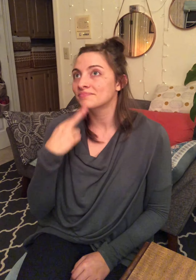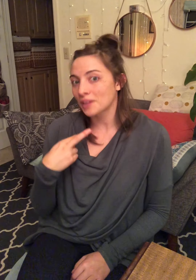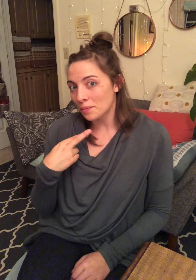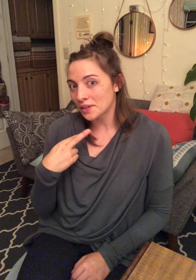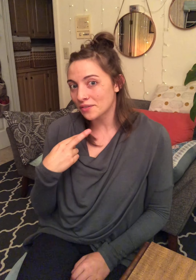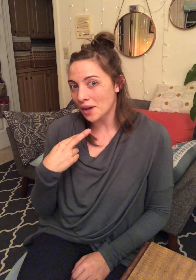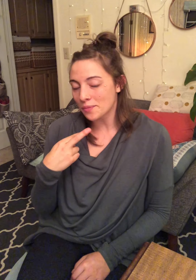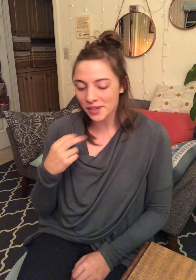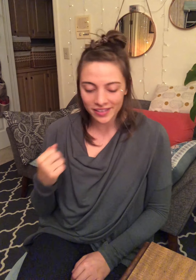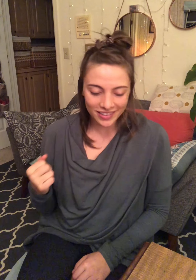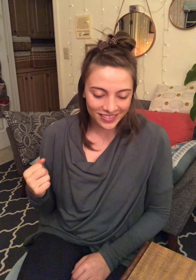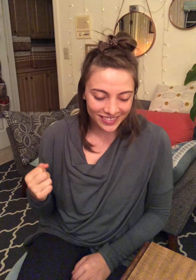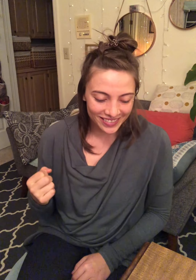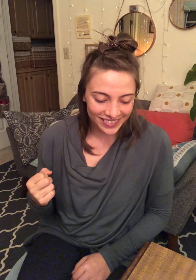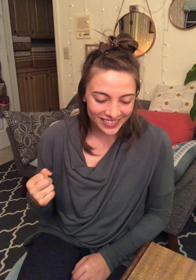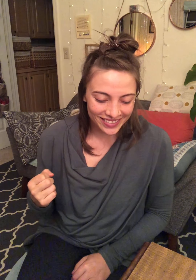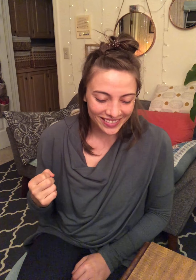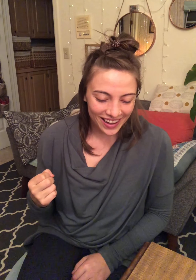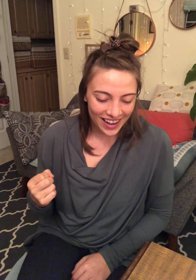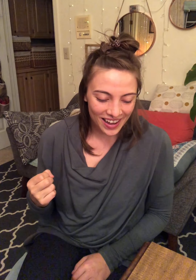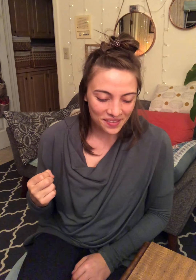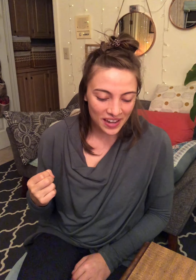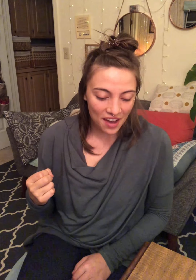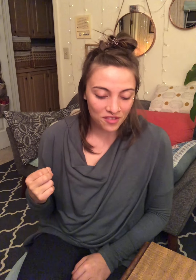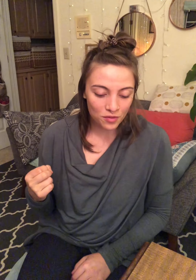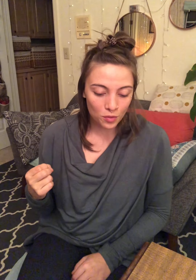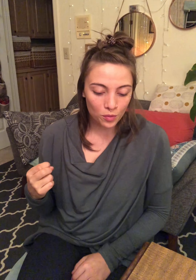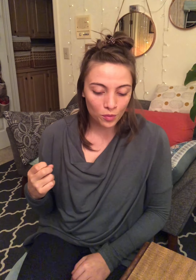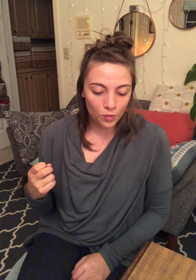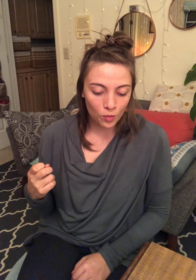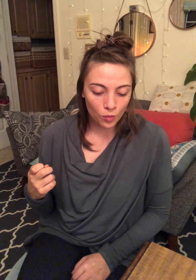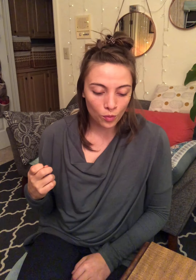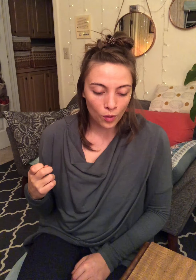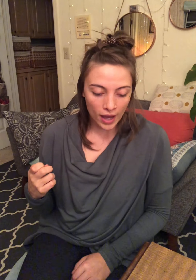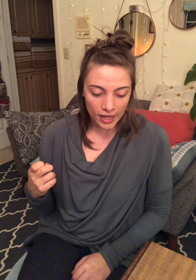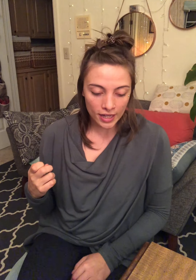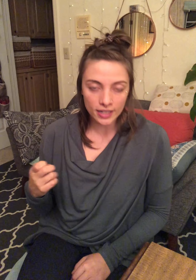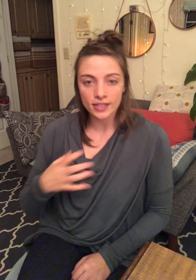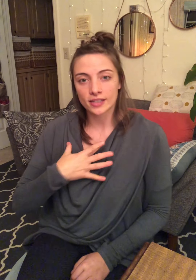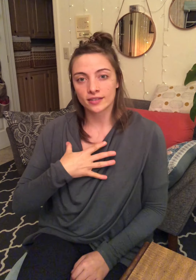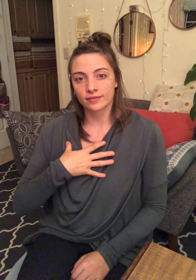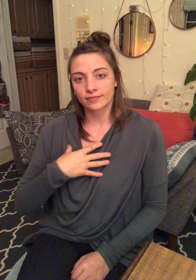Couple different options. We have white,